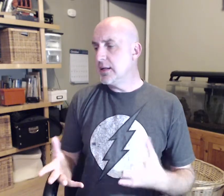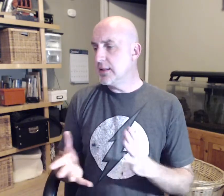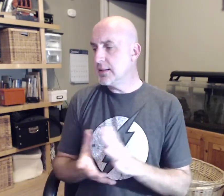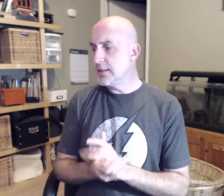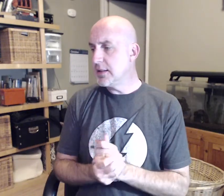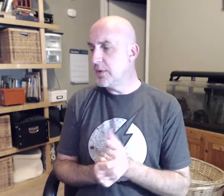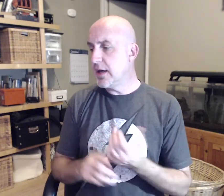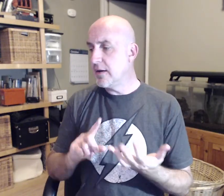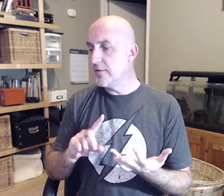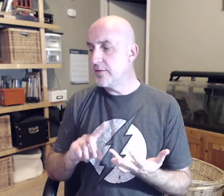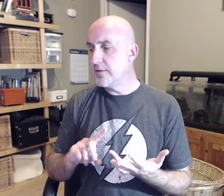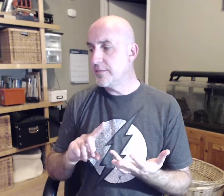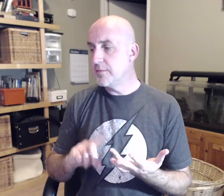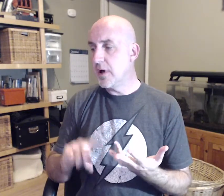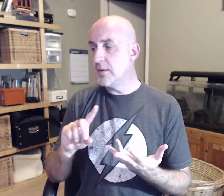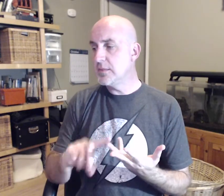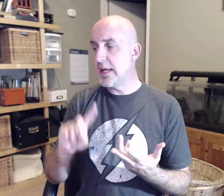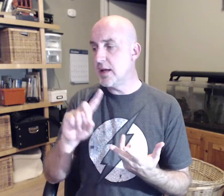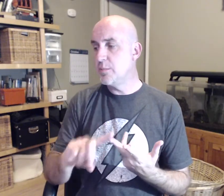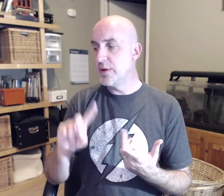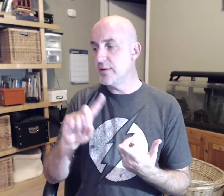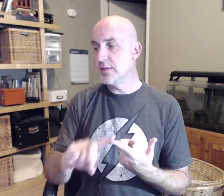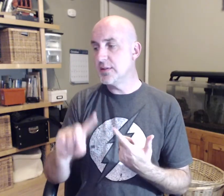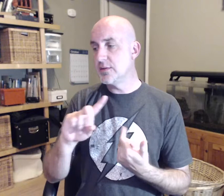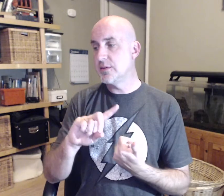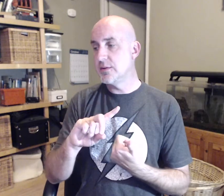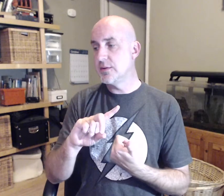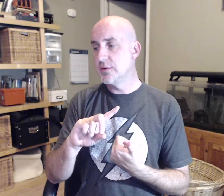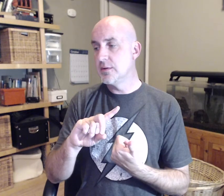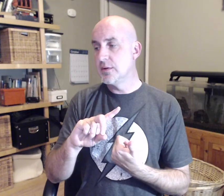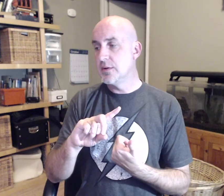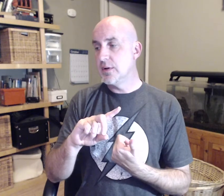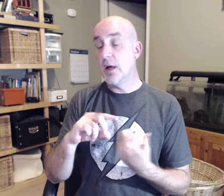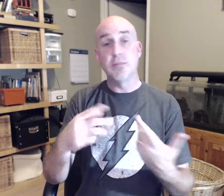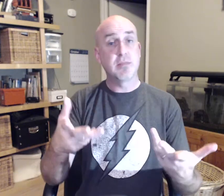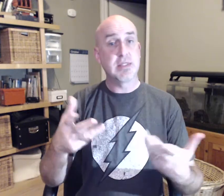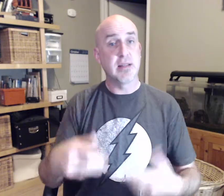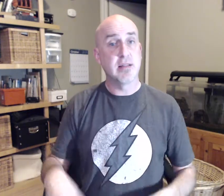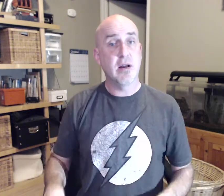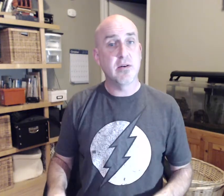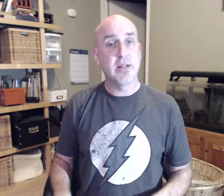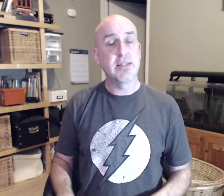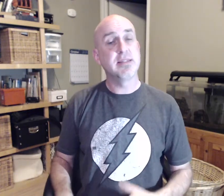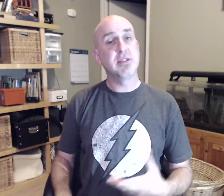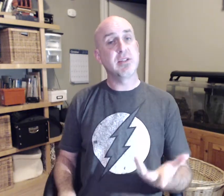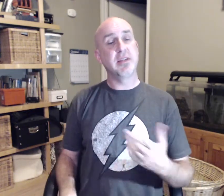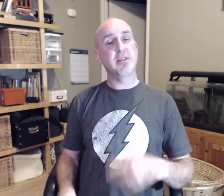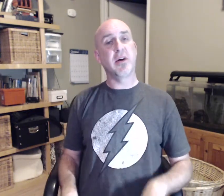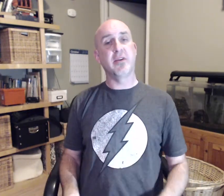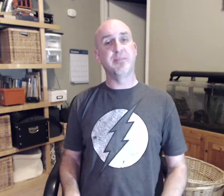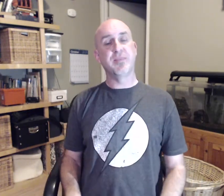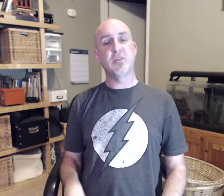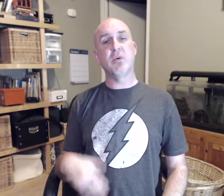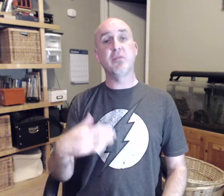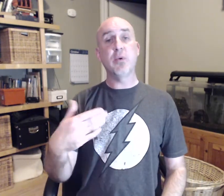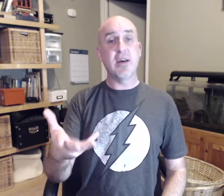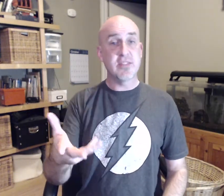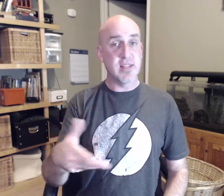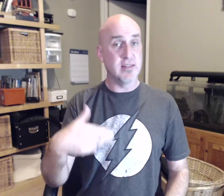Let's see, we have mom, dad, brother, sister, son and daughter. I need to teach son and daughter. So if you have sons